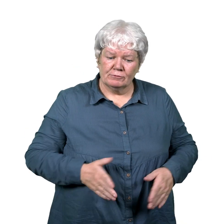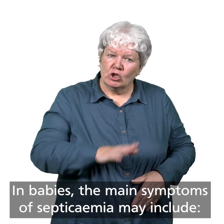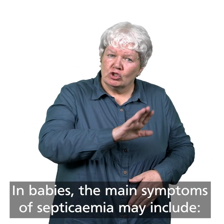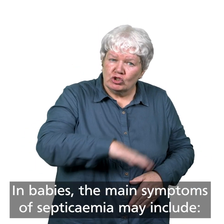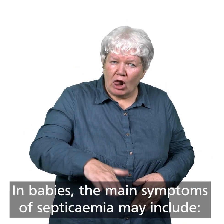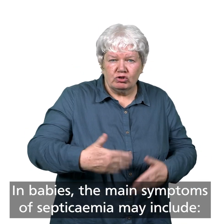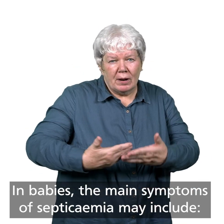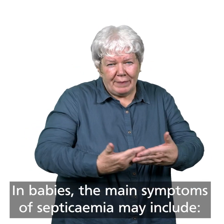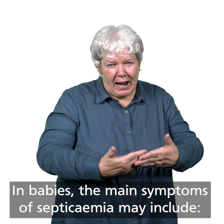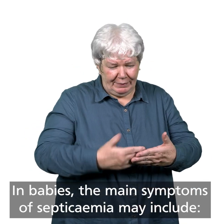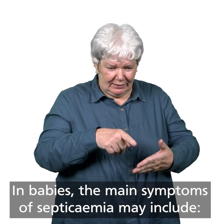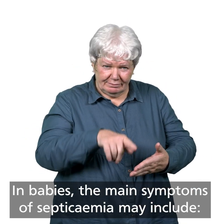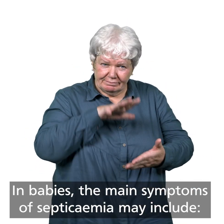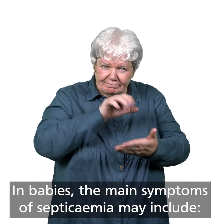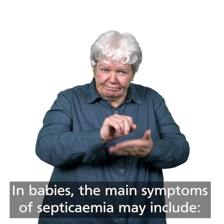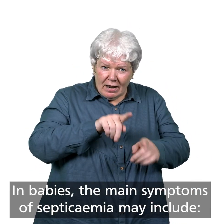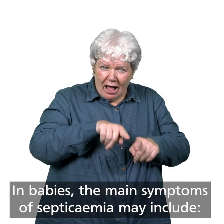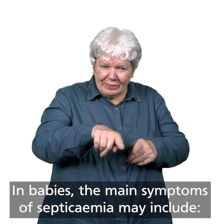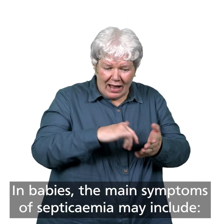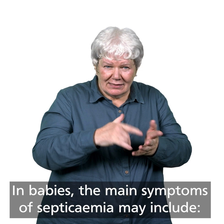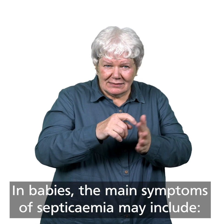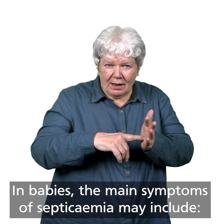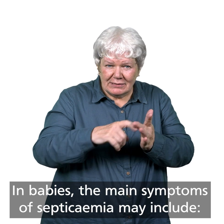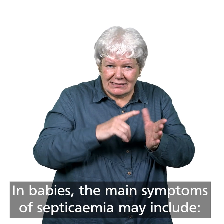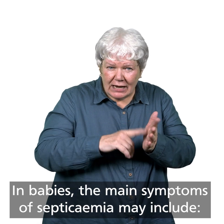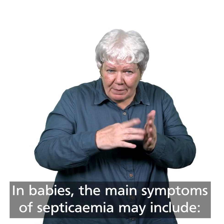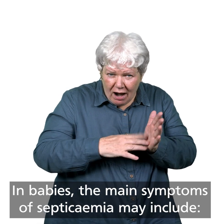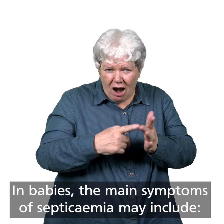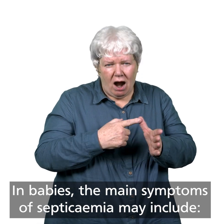In babies, the main symptoms of septicemia may include